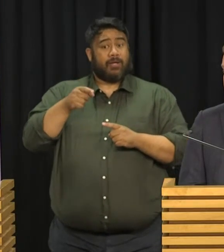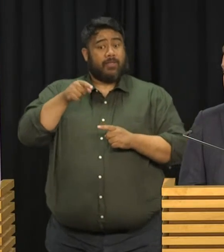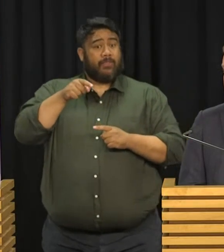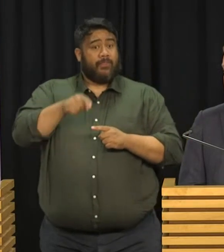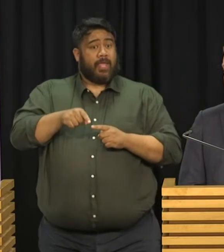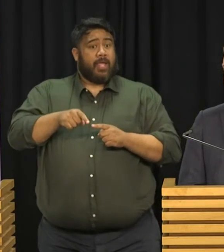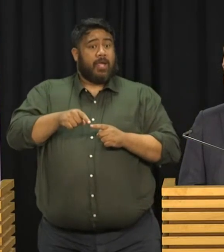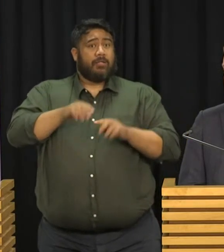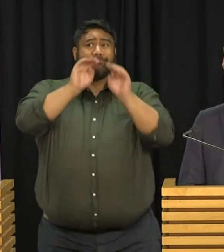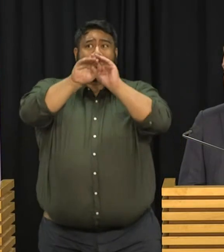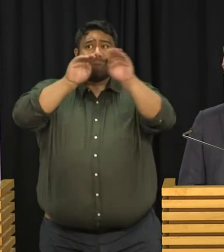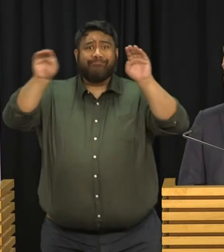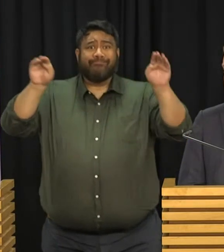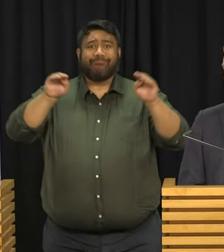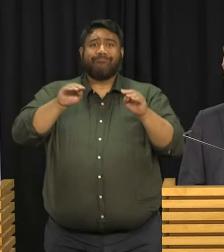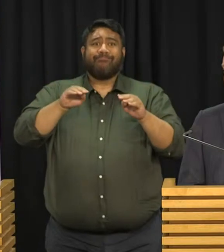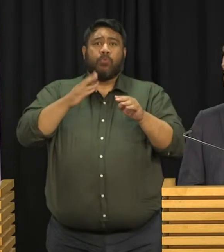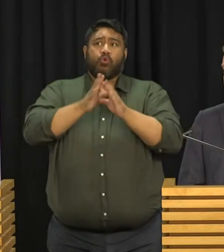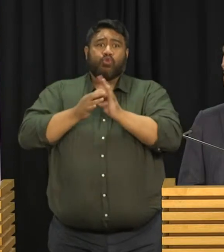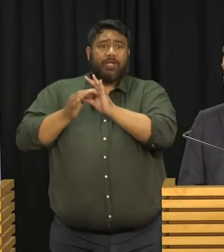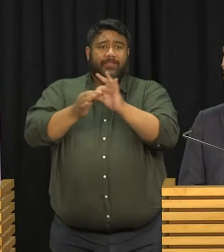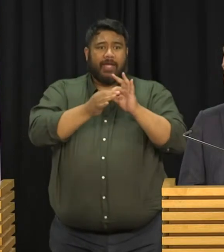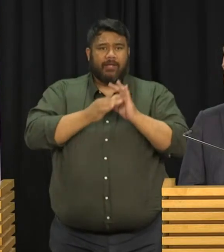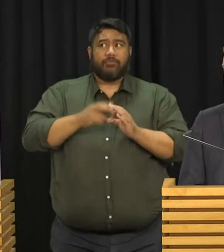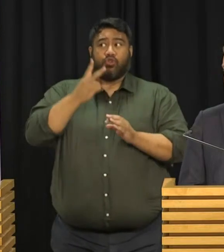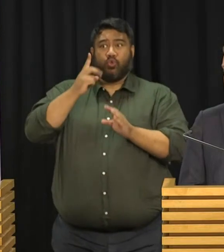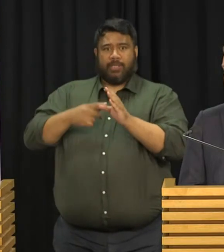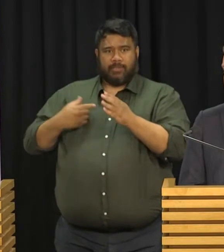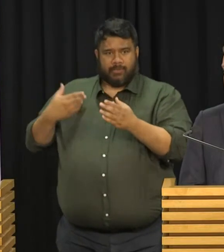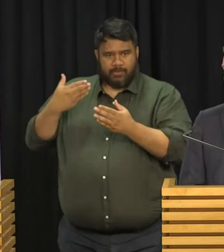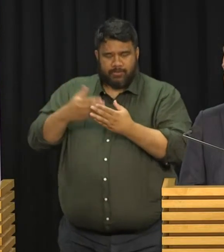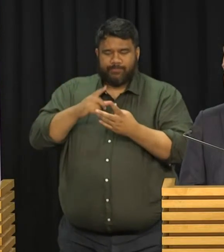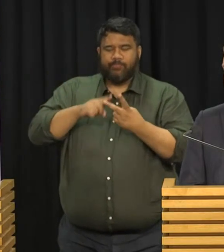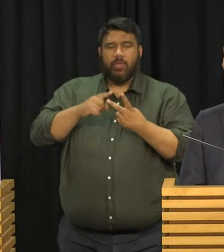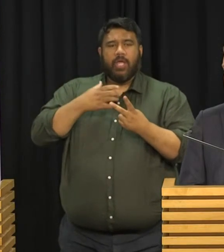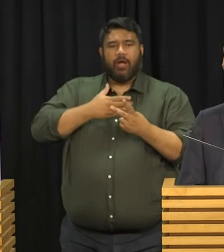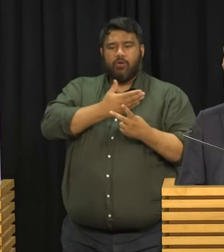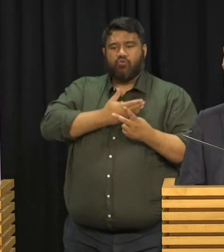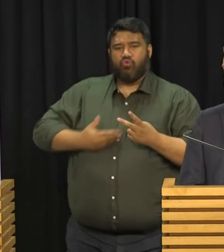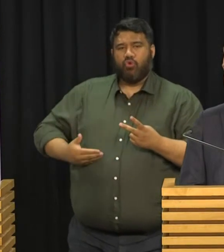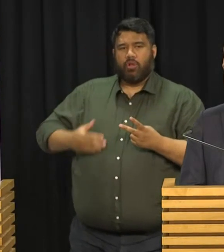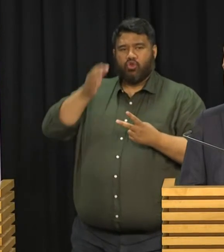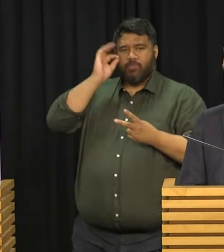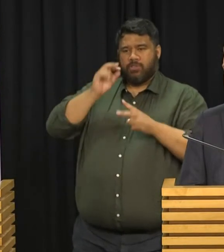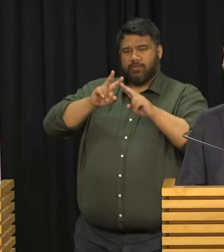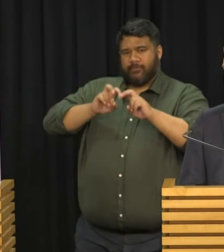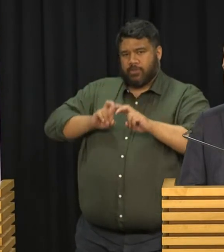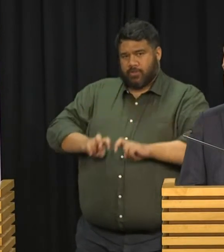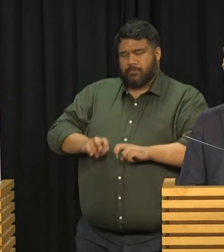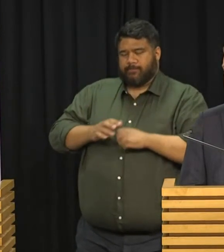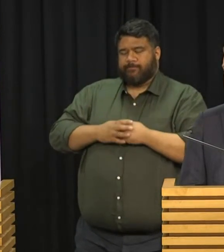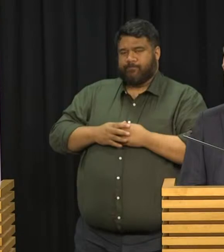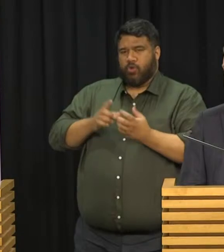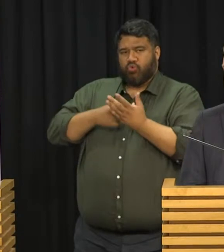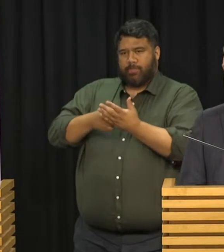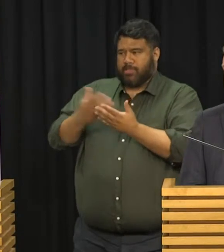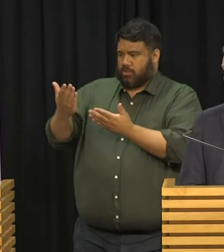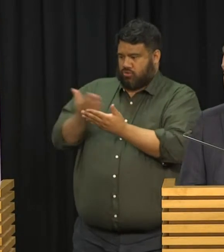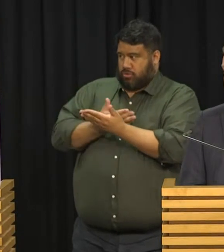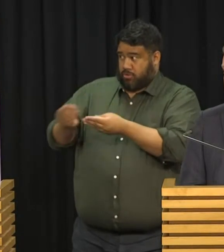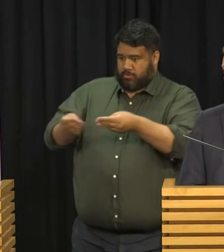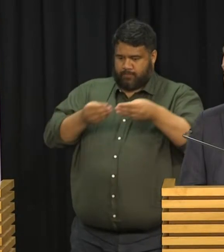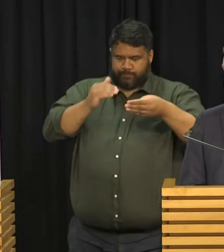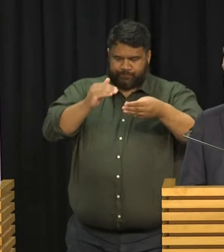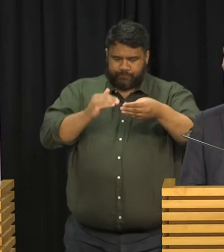When it comes to the anniversary of March 15 and the Royal Commission recommendations, we will be doing a report back on